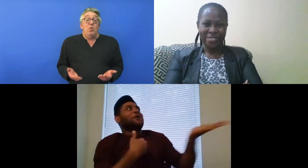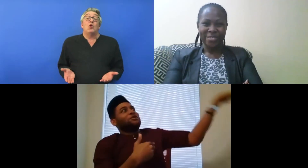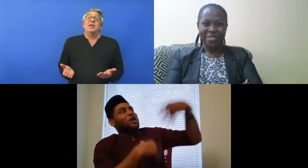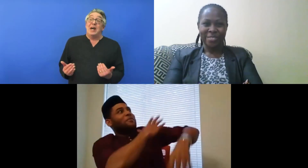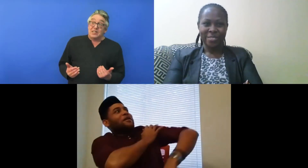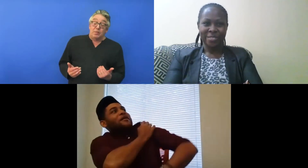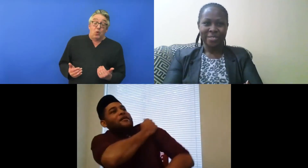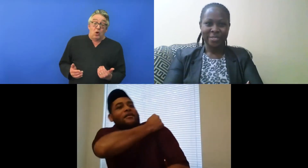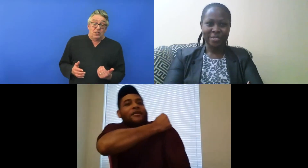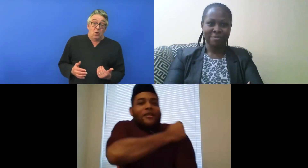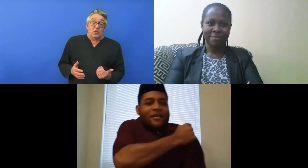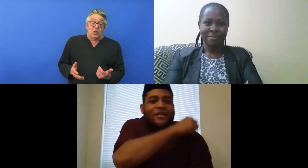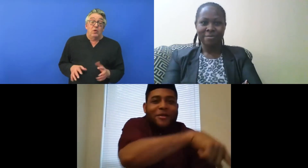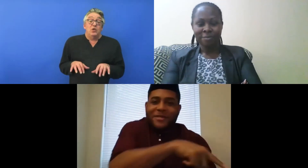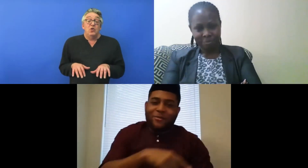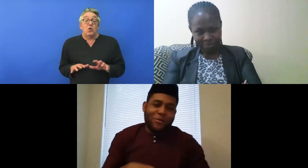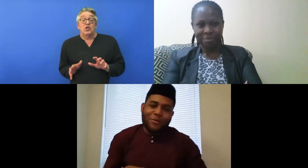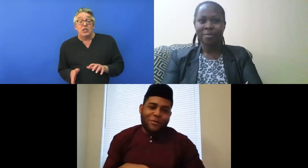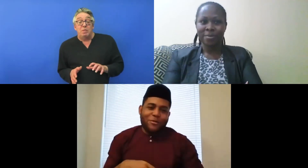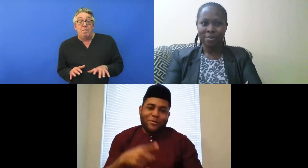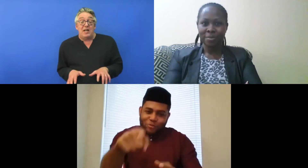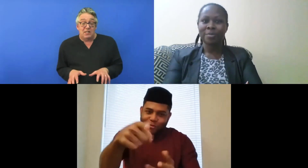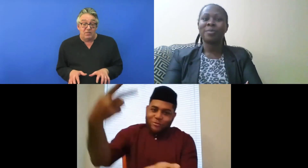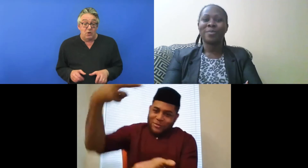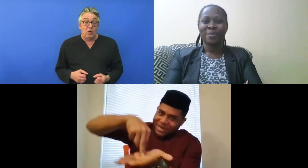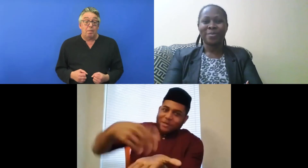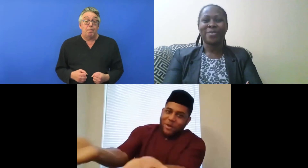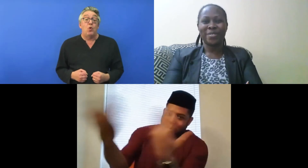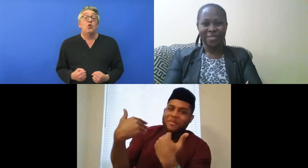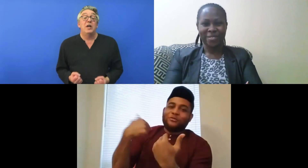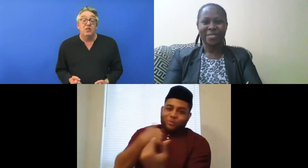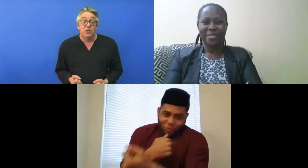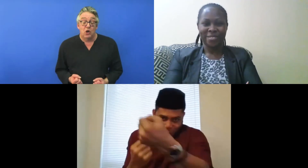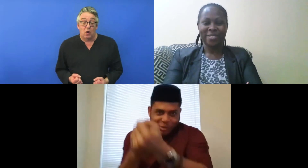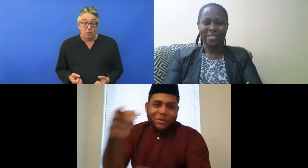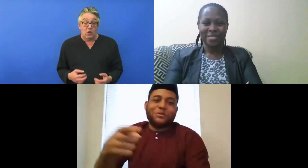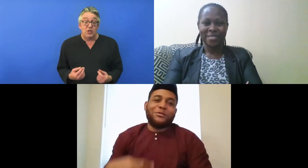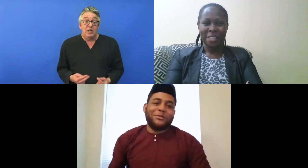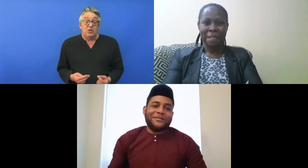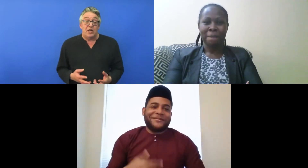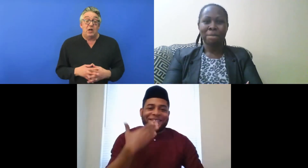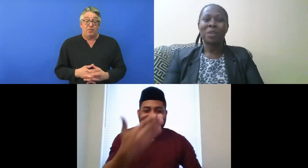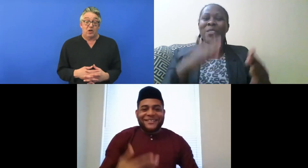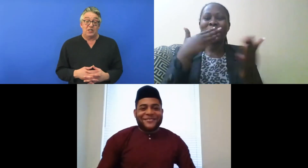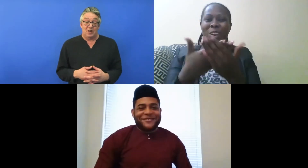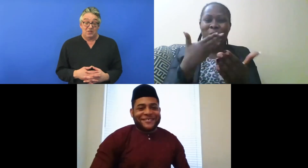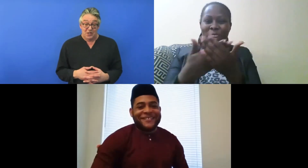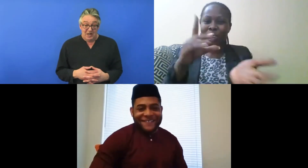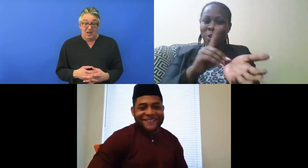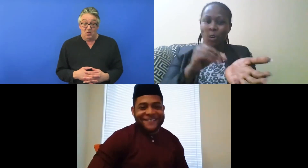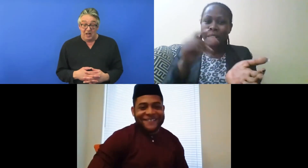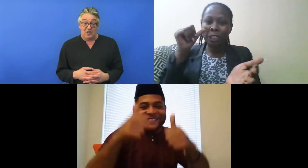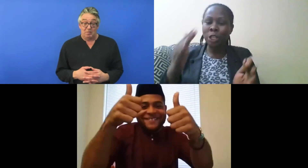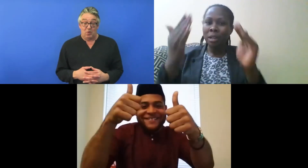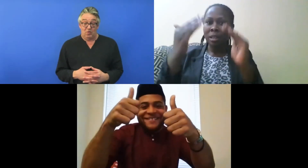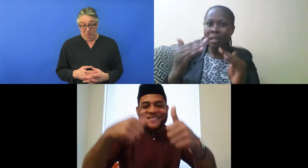we will get support also. We should not just be passive till we are pulled into a job. We also need to stand up for ourselves, and